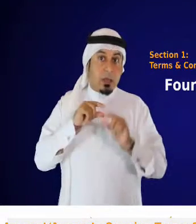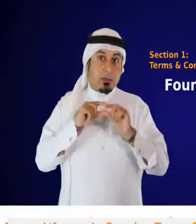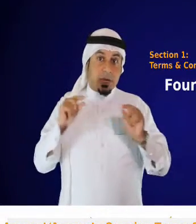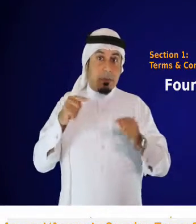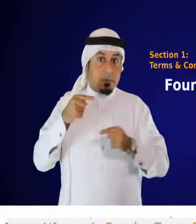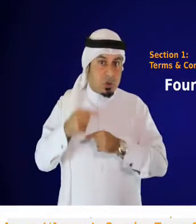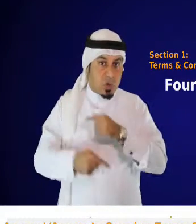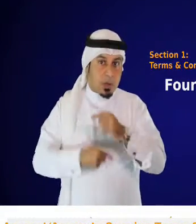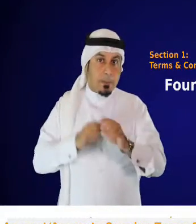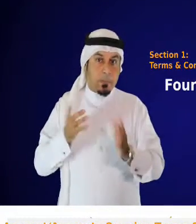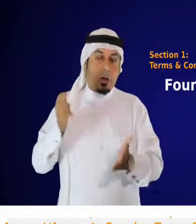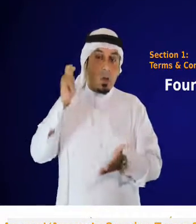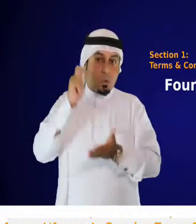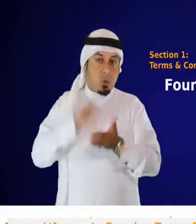account.